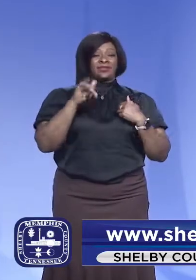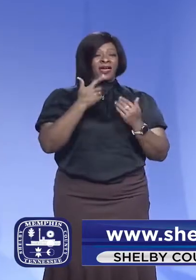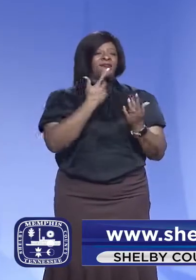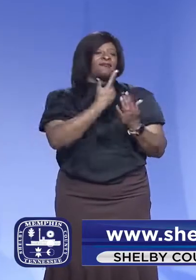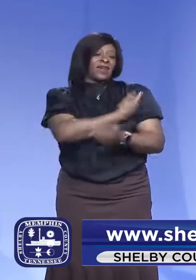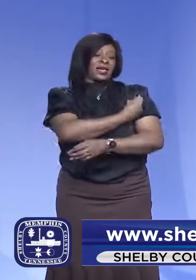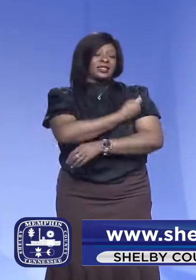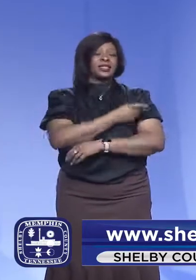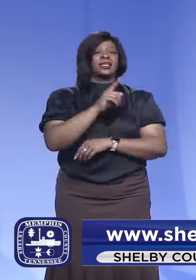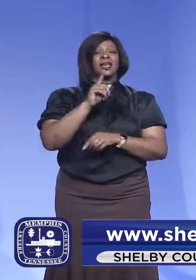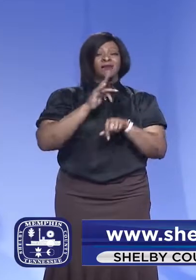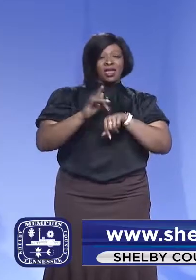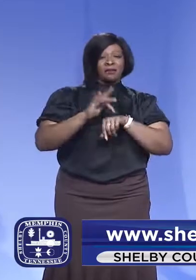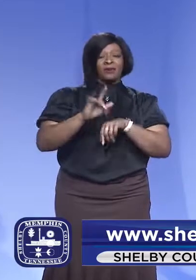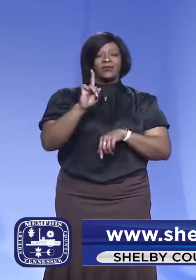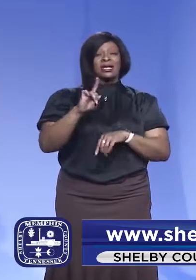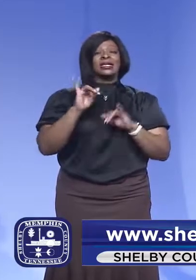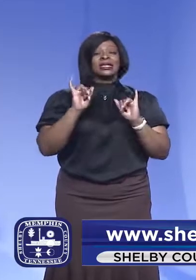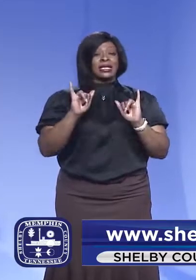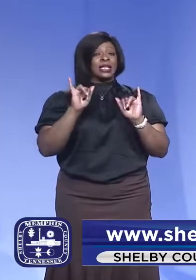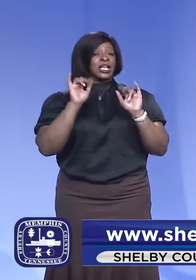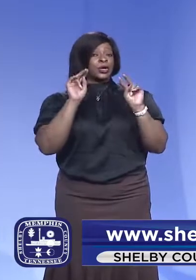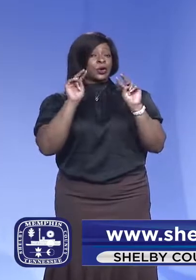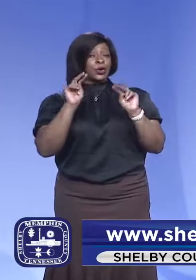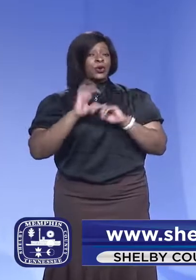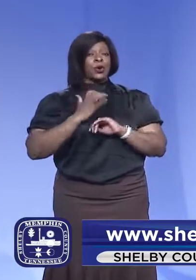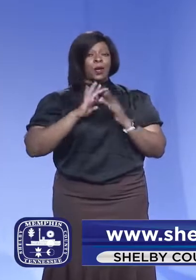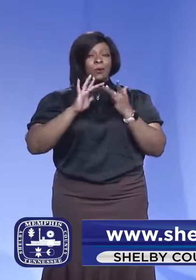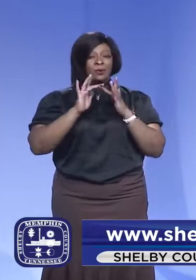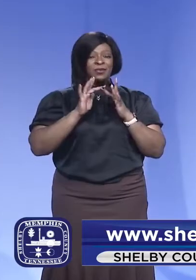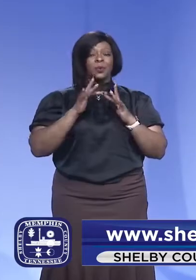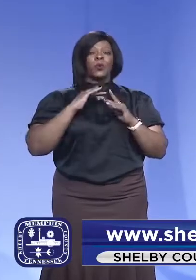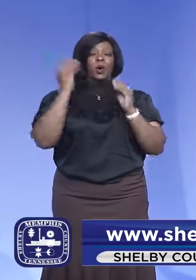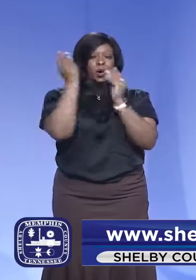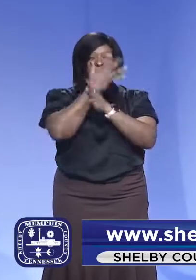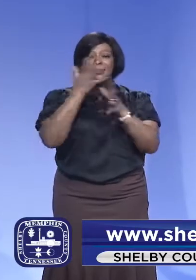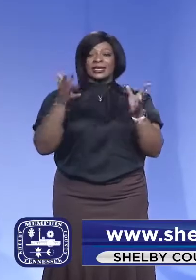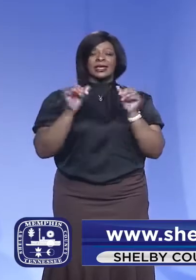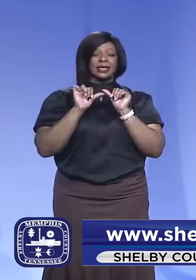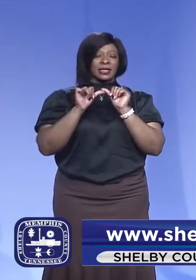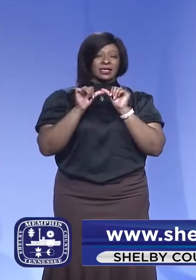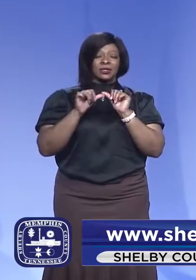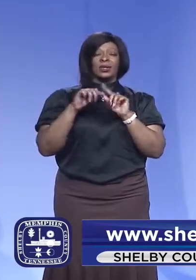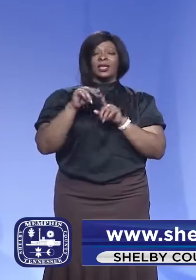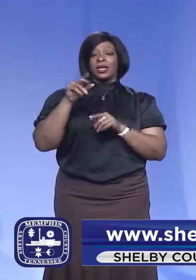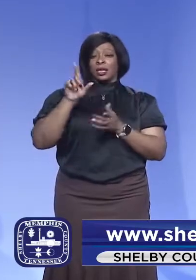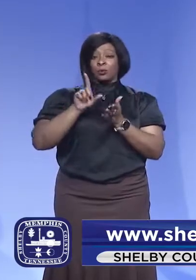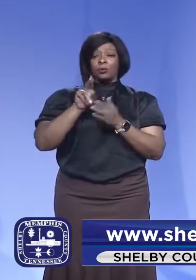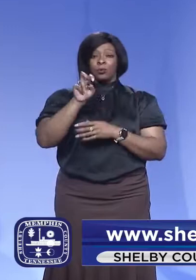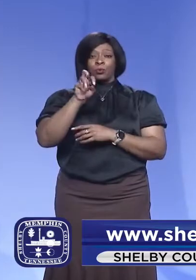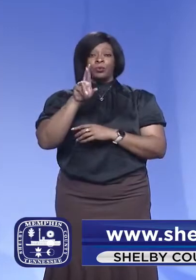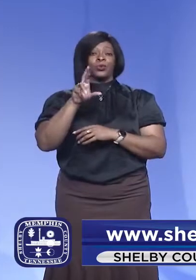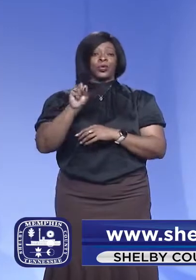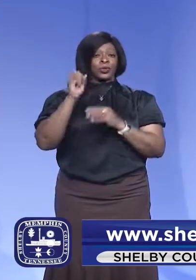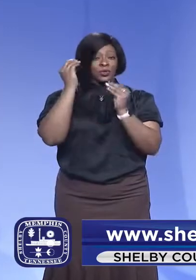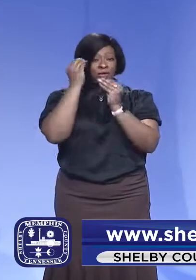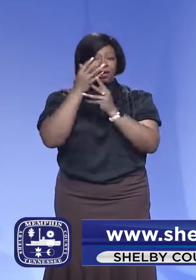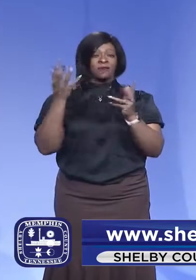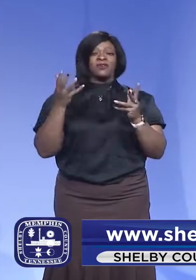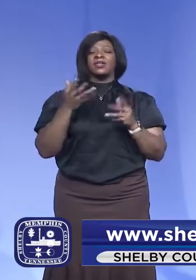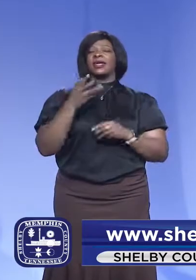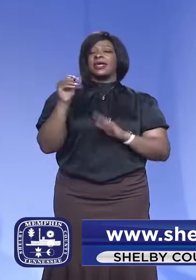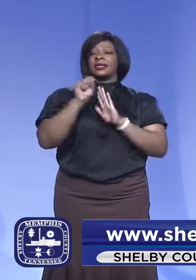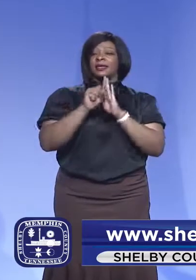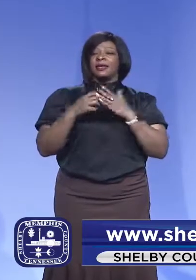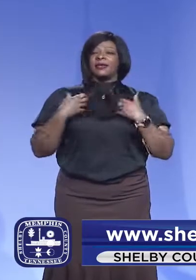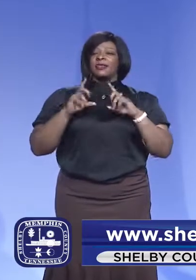vaccine. So please stay current on our website. We'll continue to give updates in the press conference. And then we do know that the state